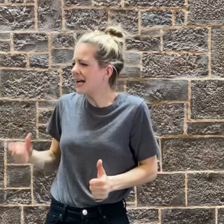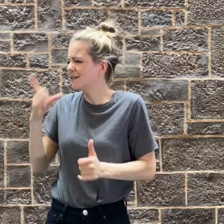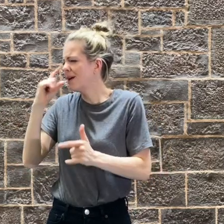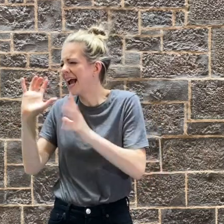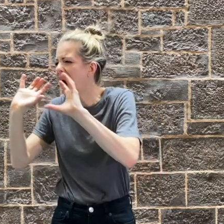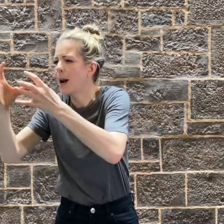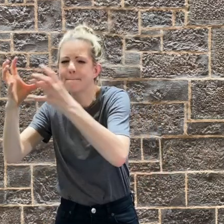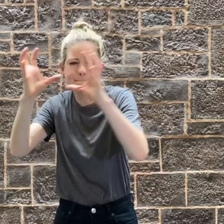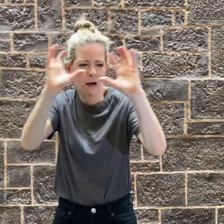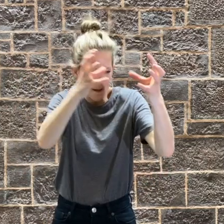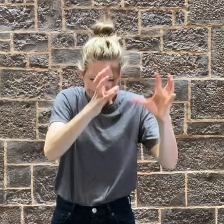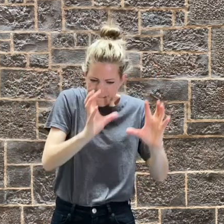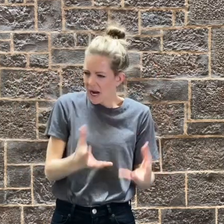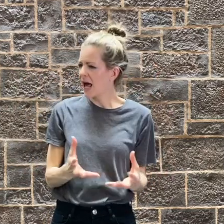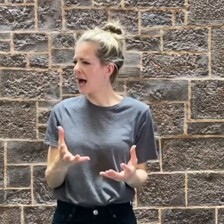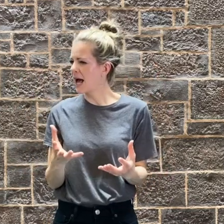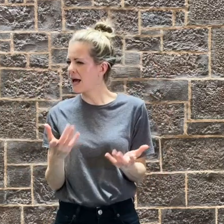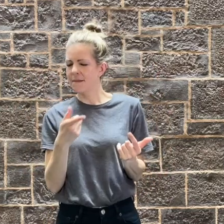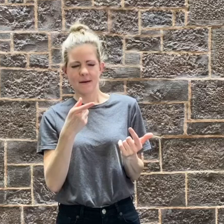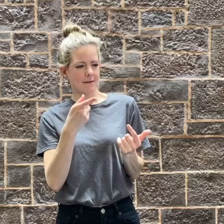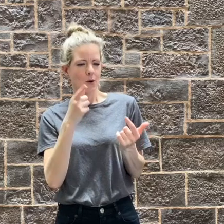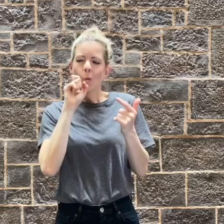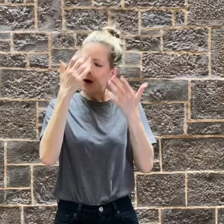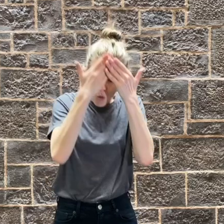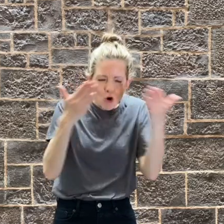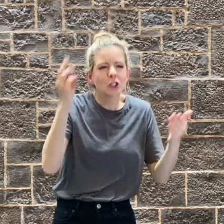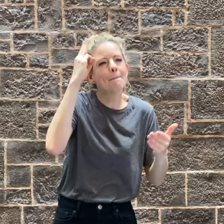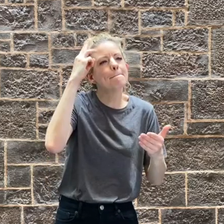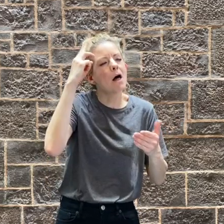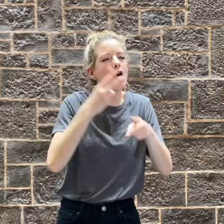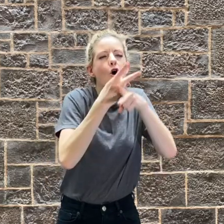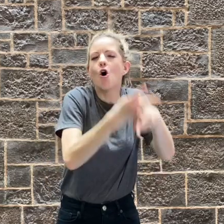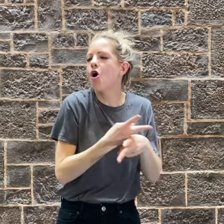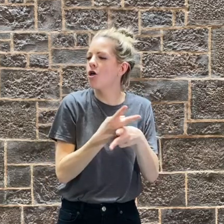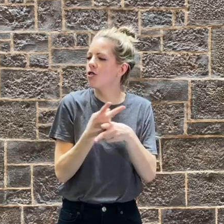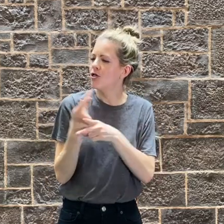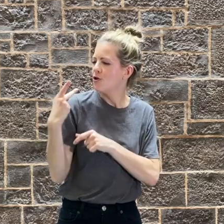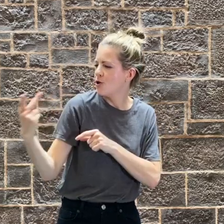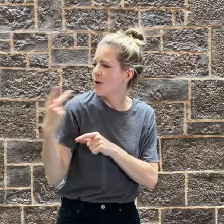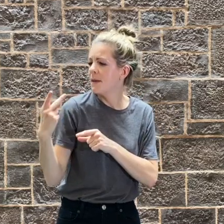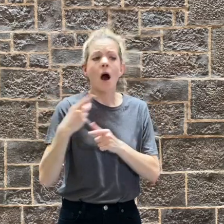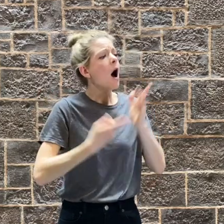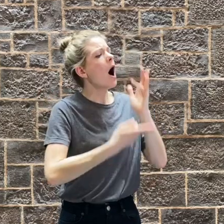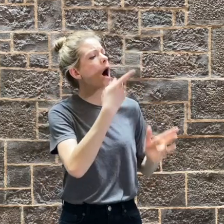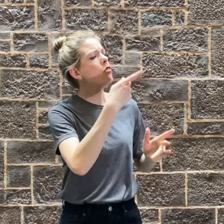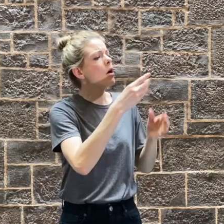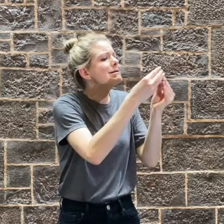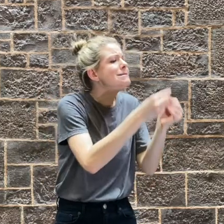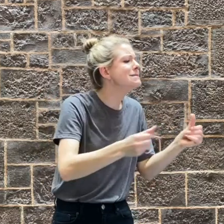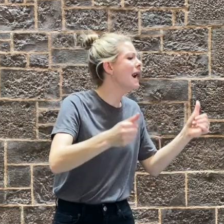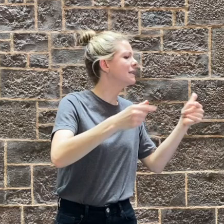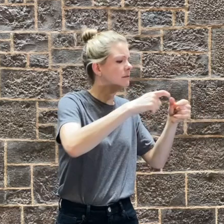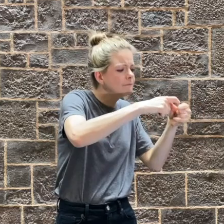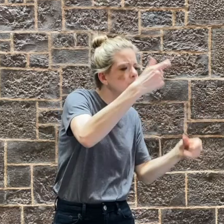of databases and servers, appeasing Pachamama together, you and me, and all the other rejects